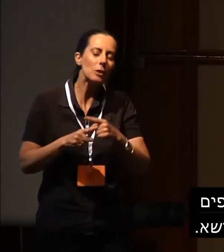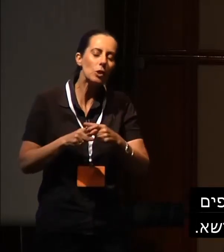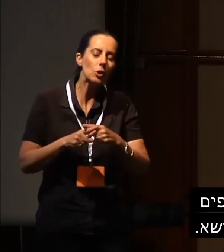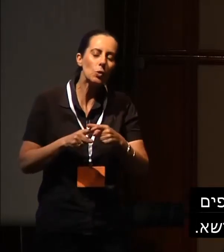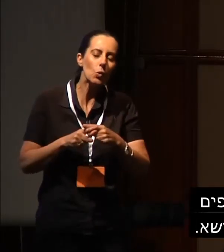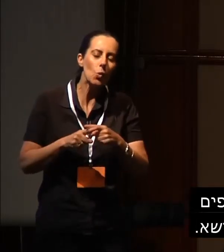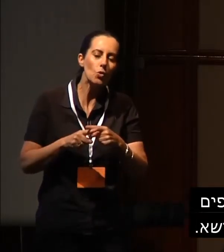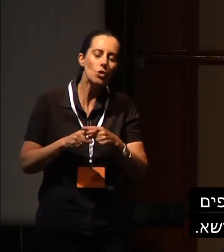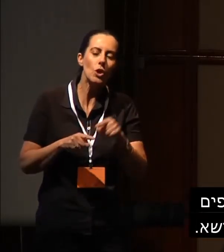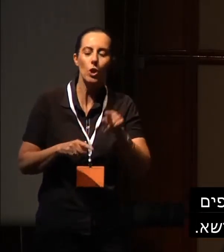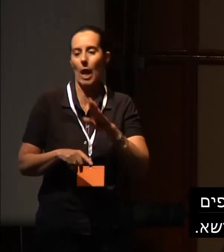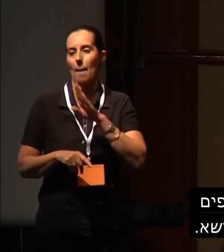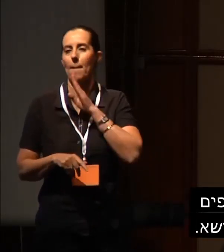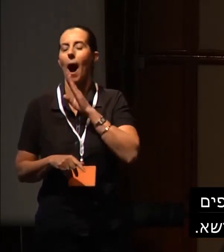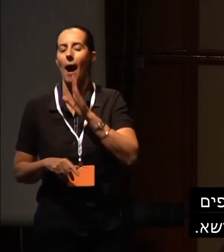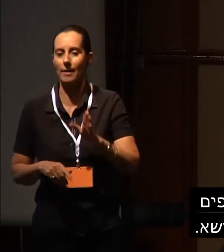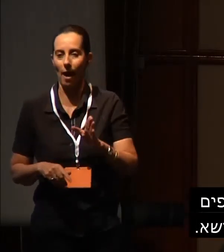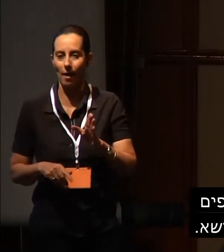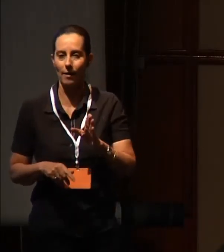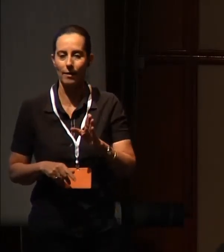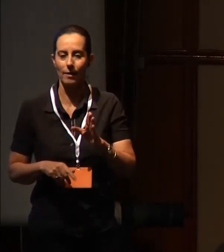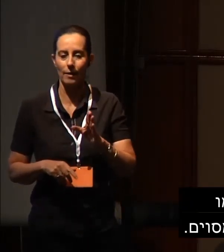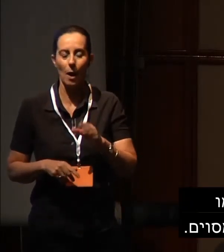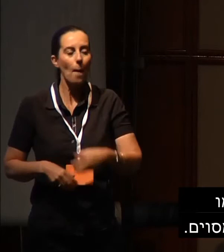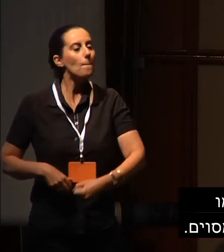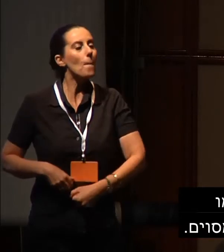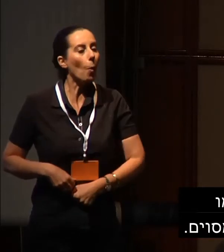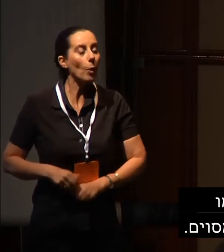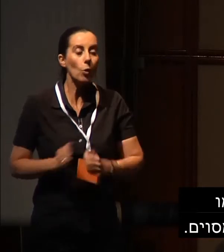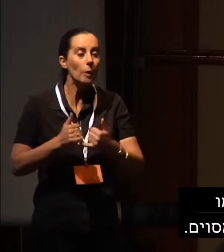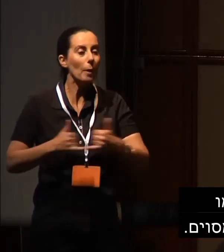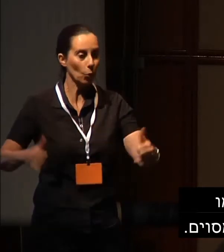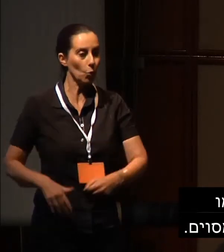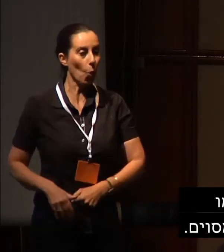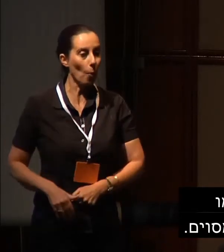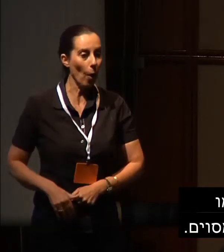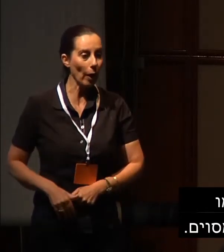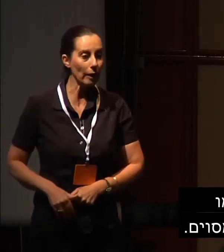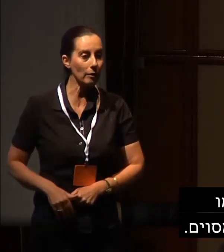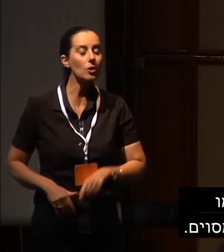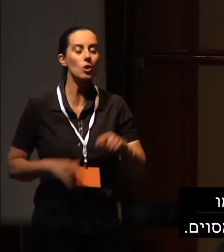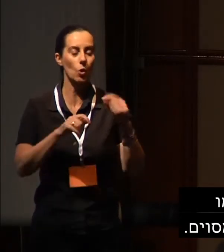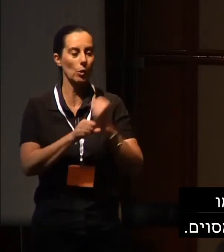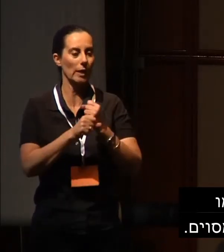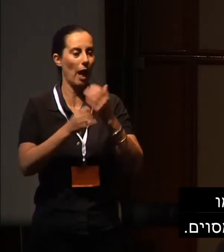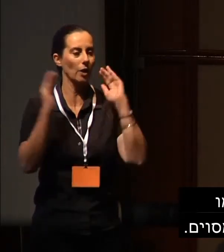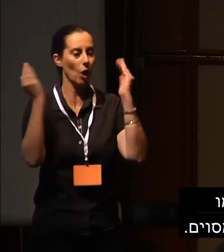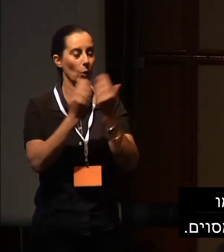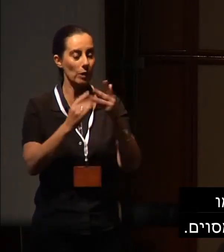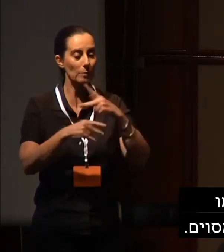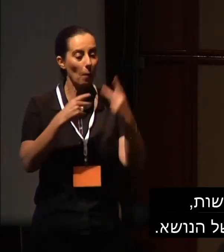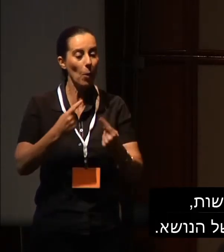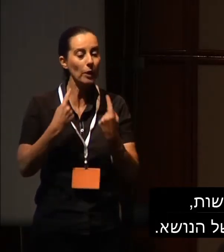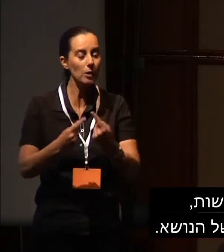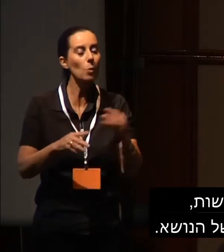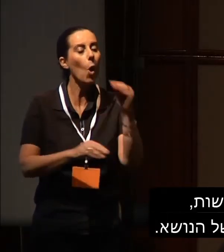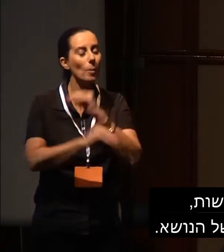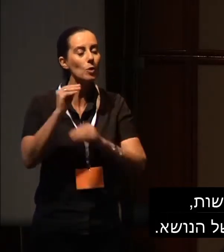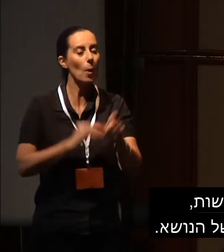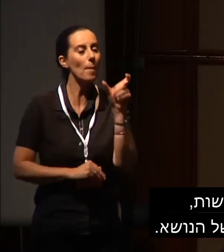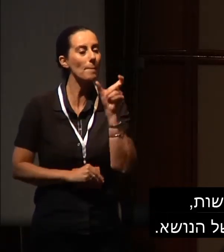already putting red flags to the issue. So the project itself uses certain terminology. We're looking